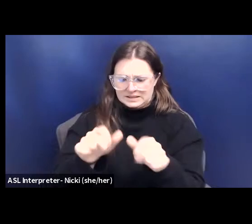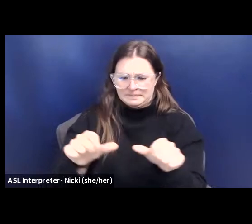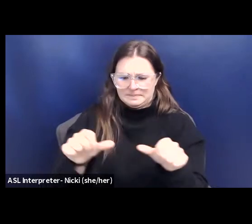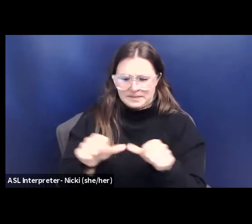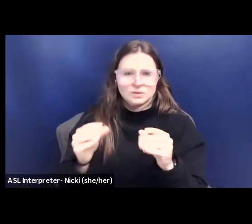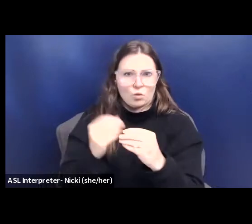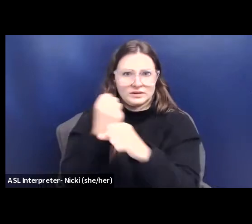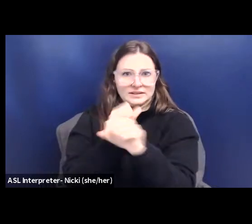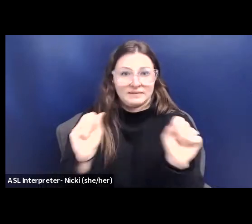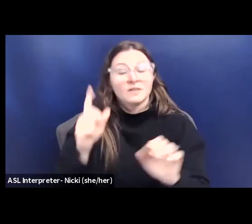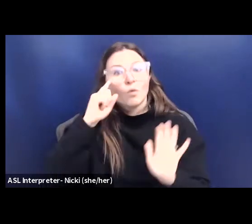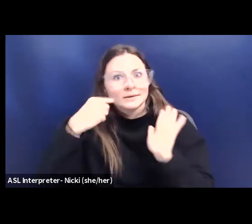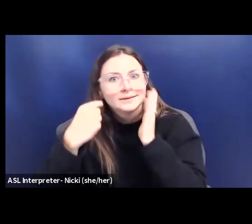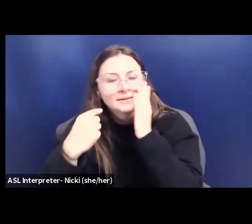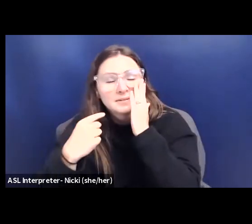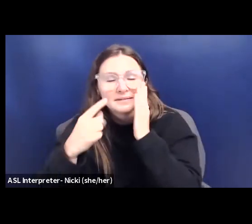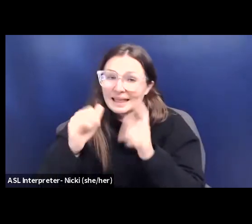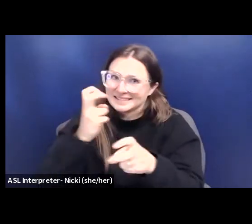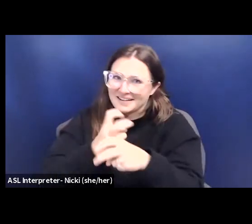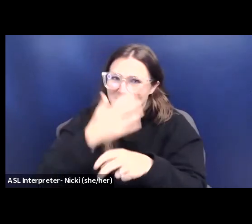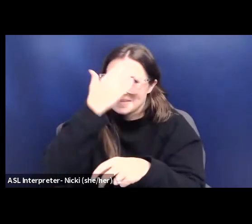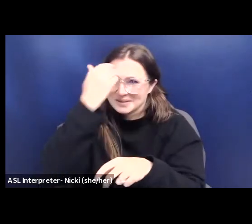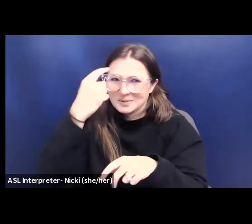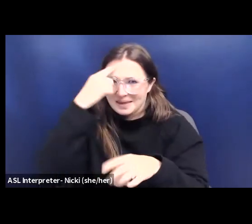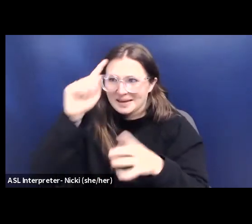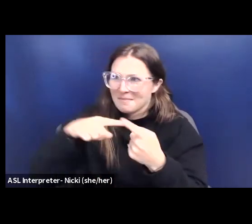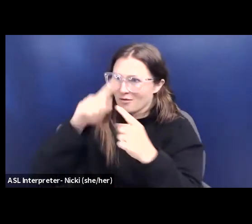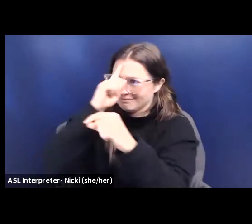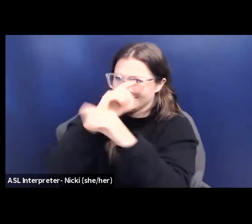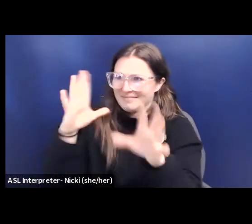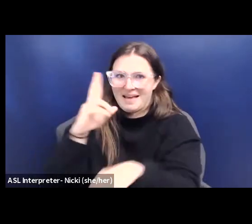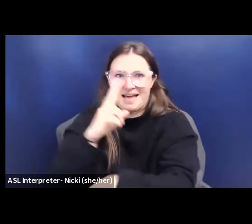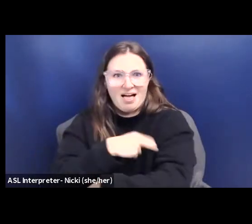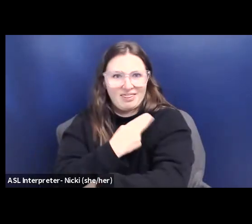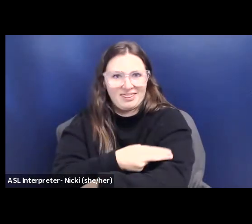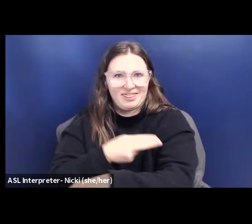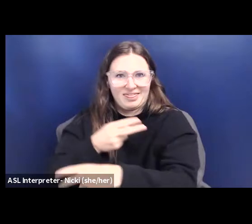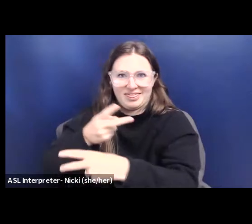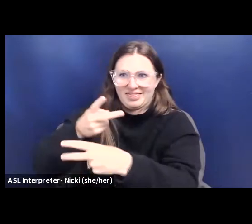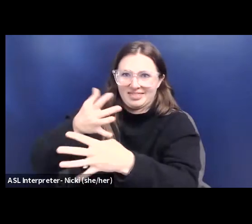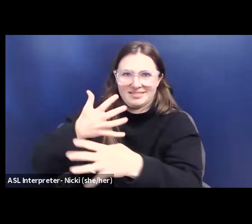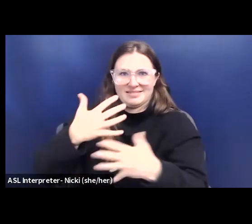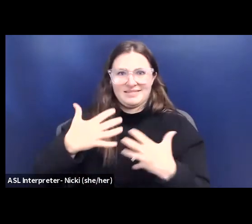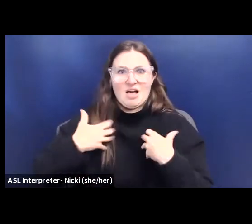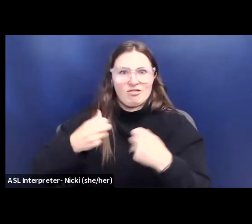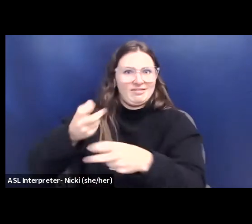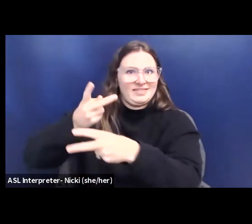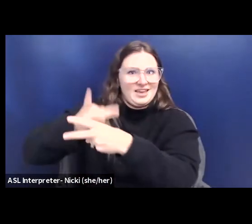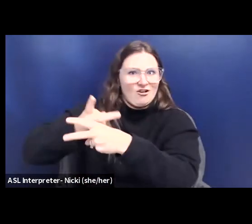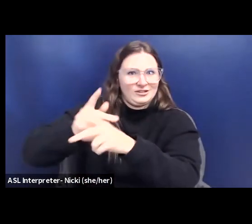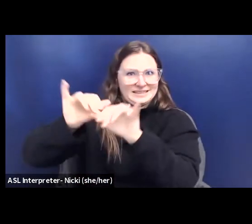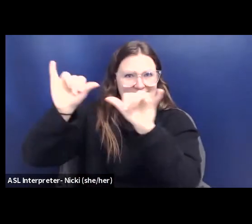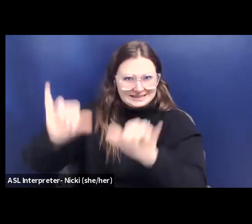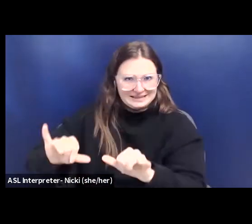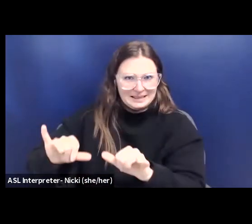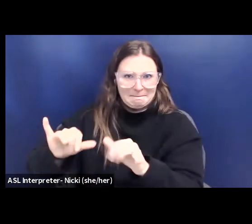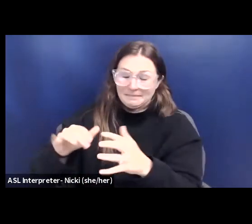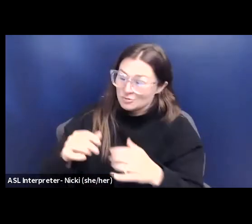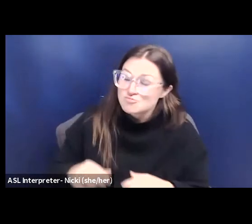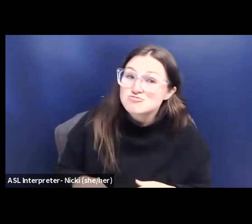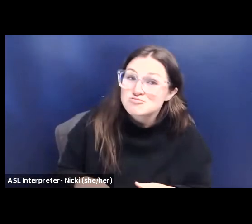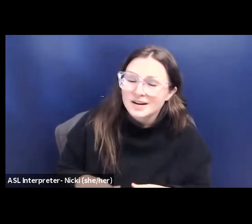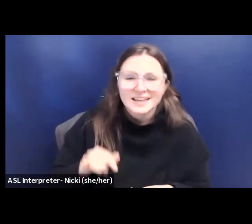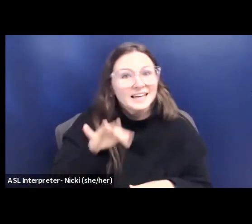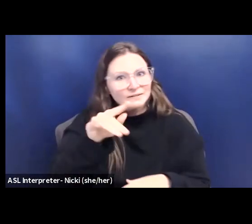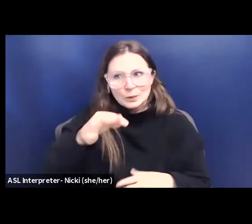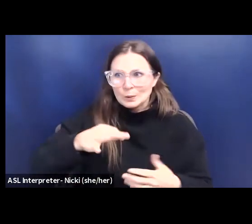healthcare system, right? If you are privileged enough to have access to healthcare in this country, then you might